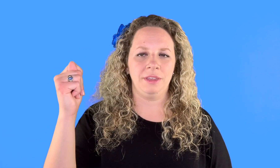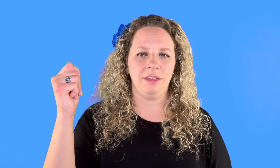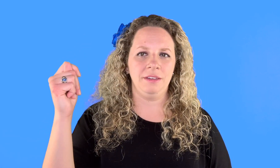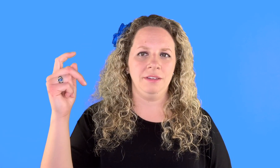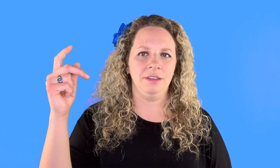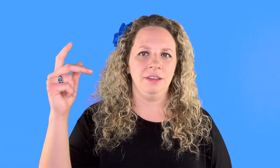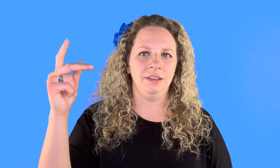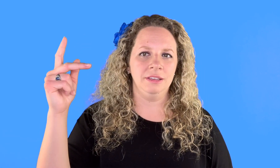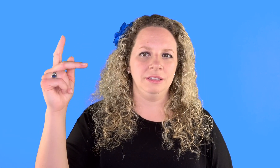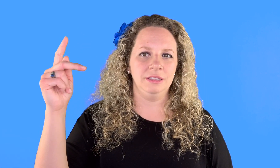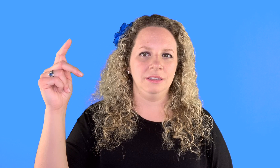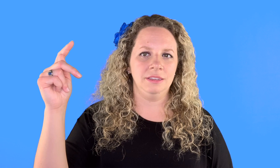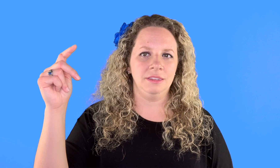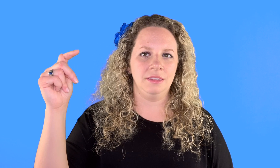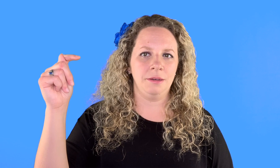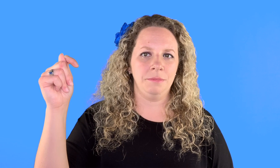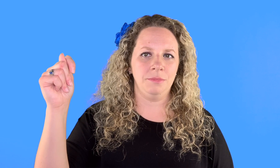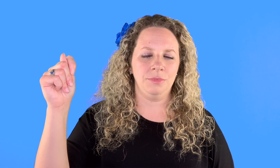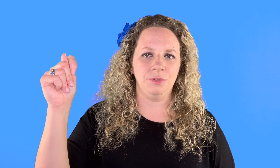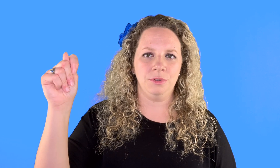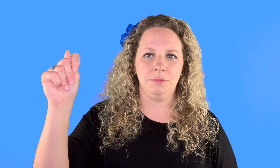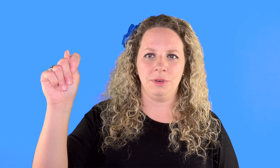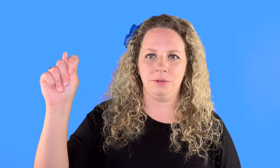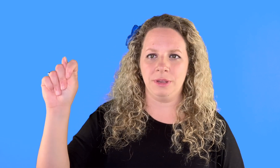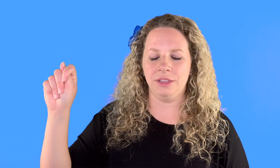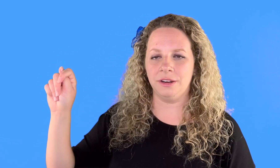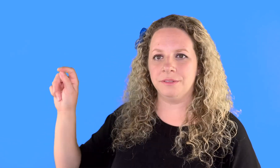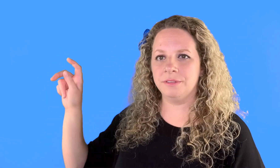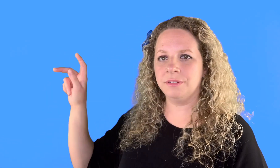okay? Thumb through the middle right there.